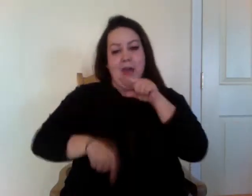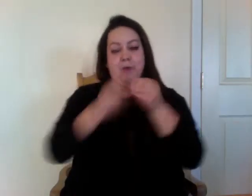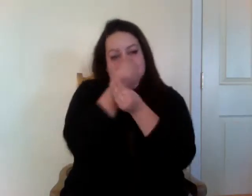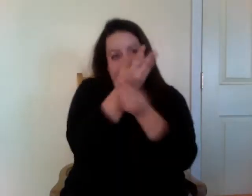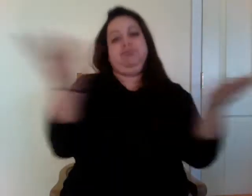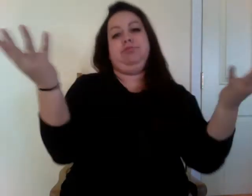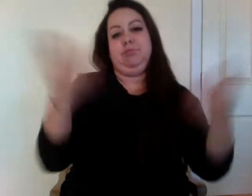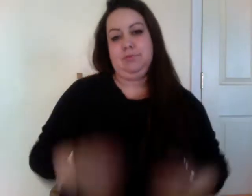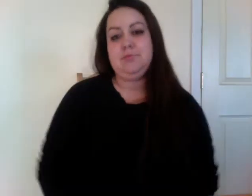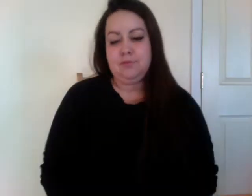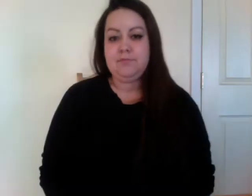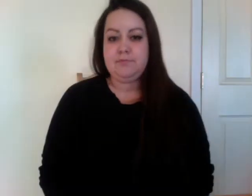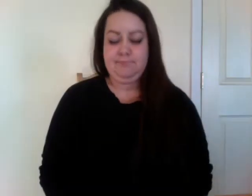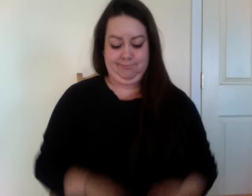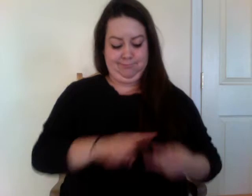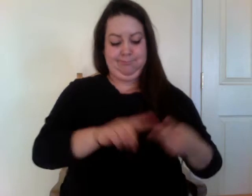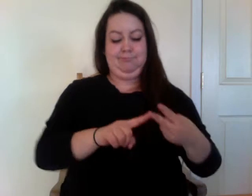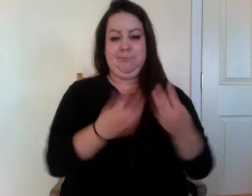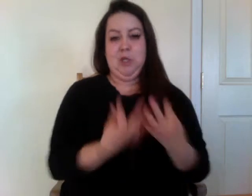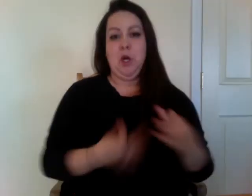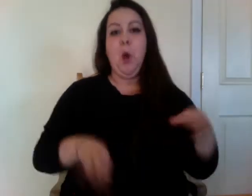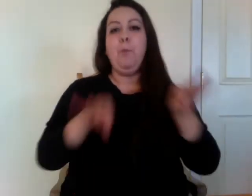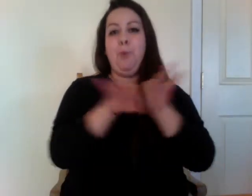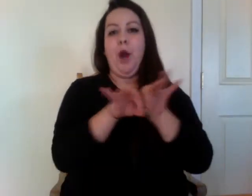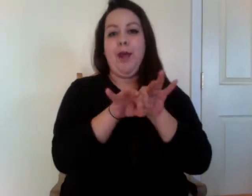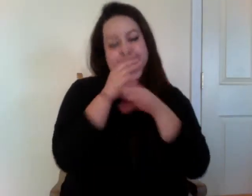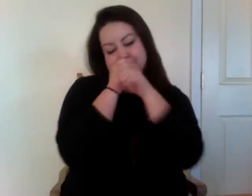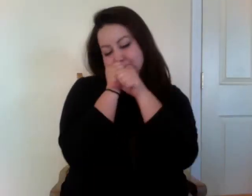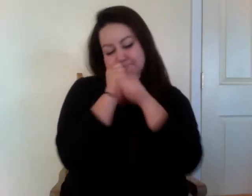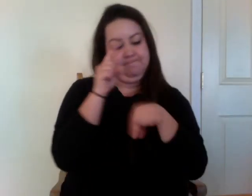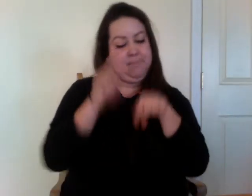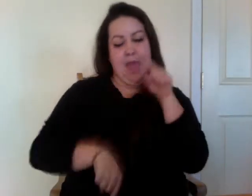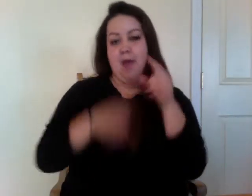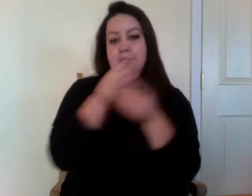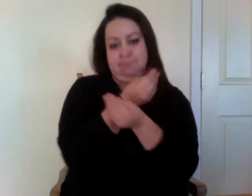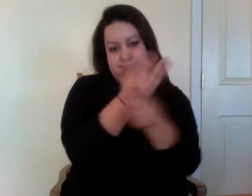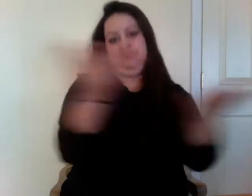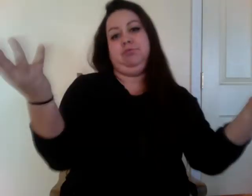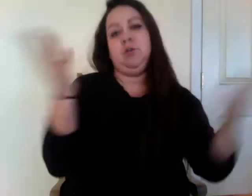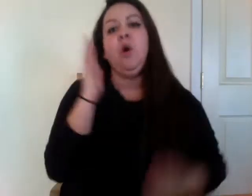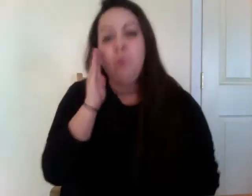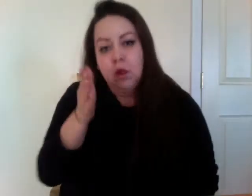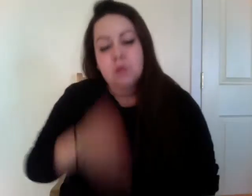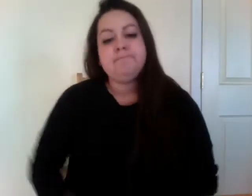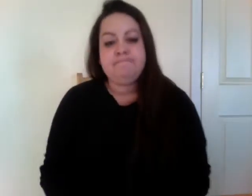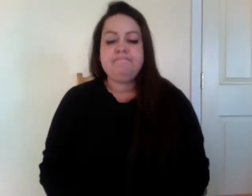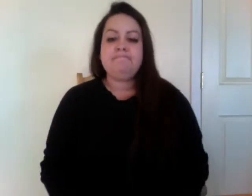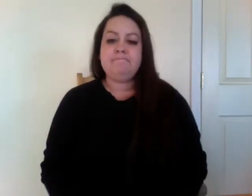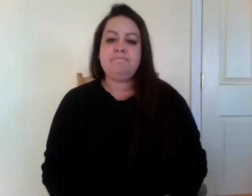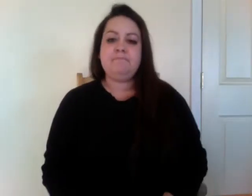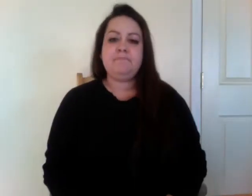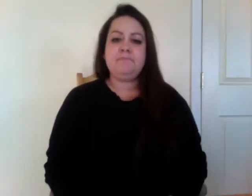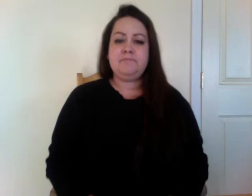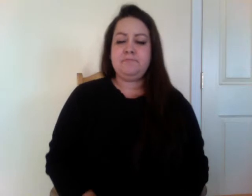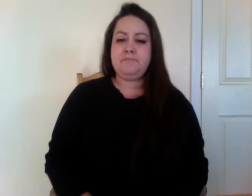So those are two exceptions where a student record would not be protected under FERPA. It's important to know who